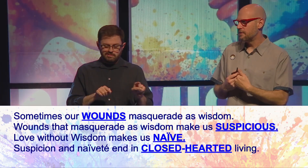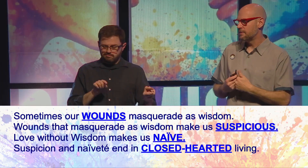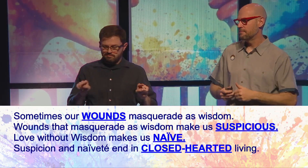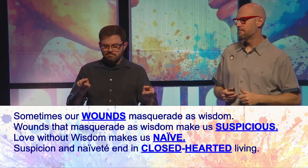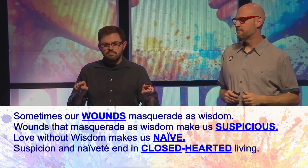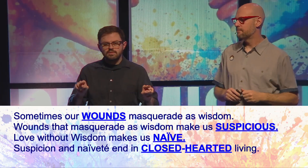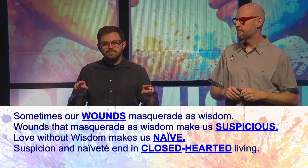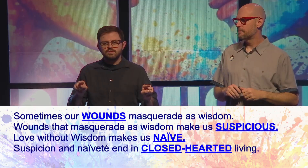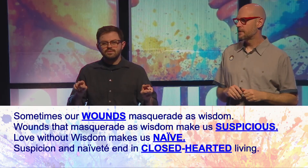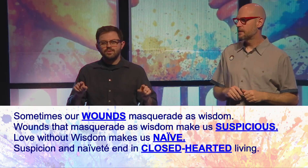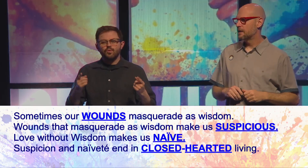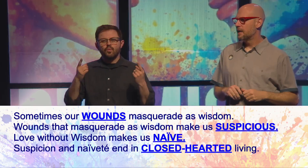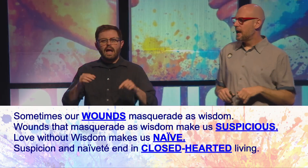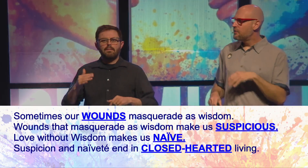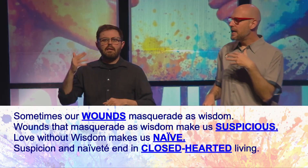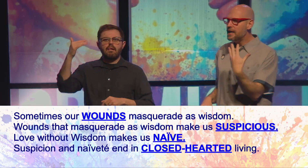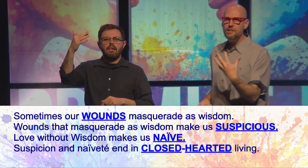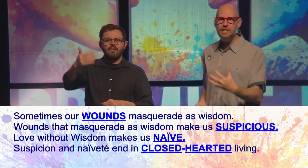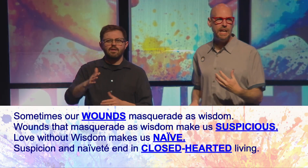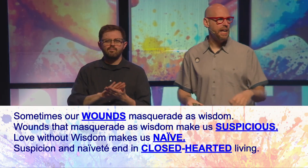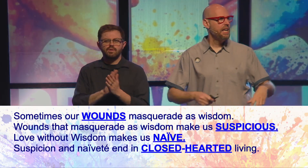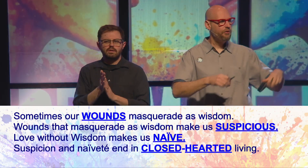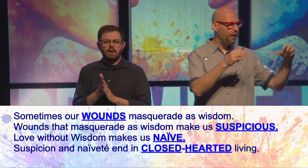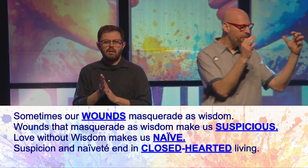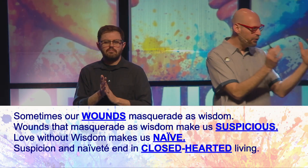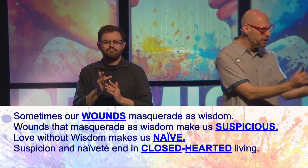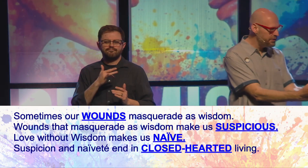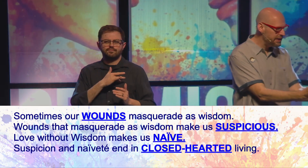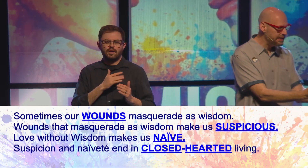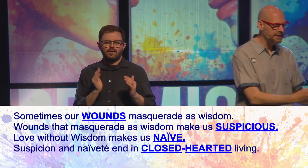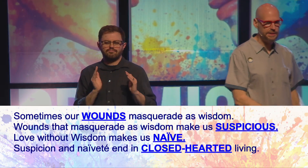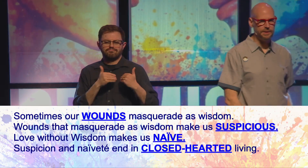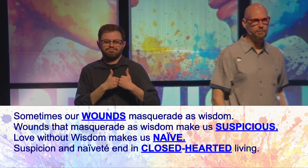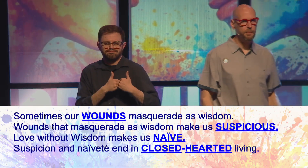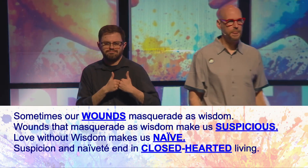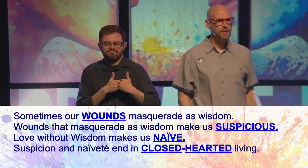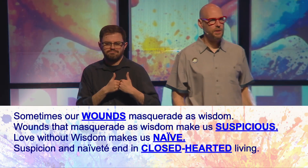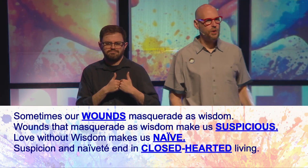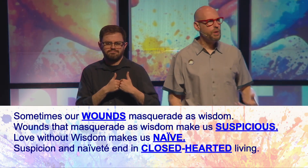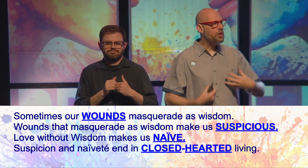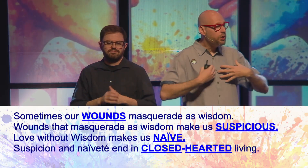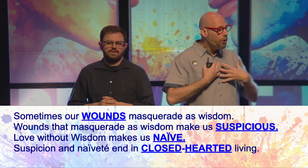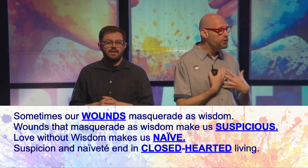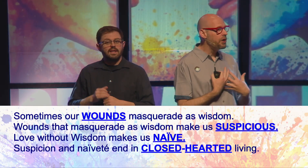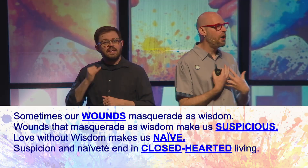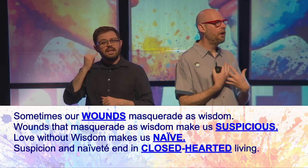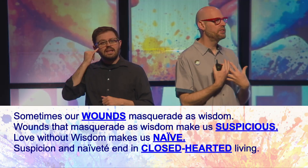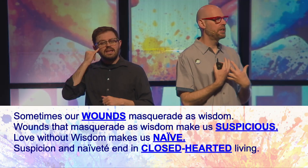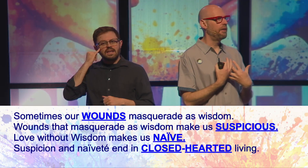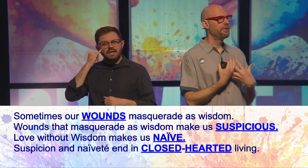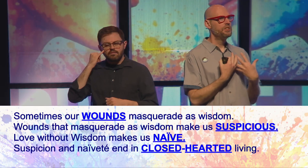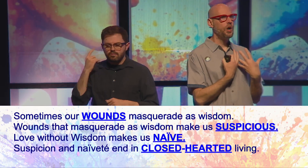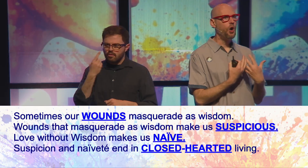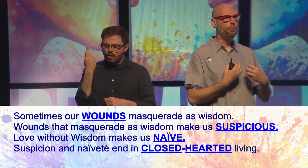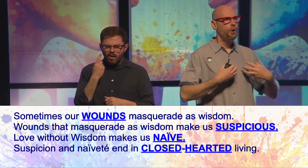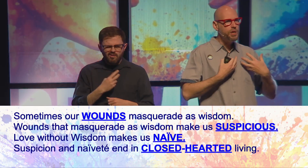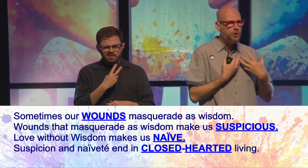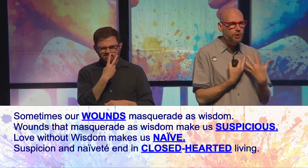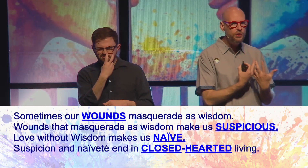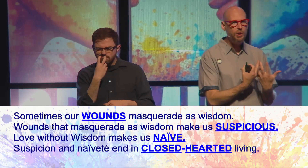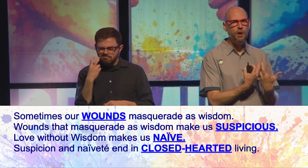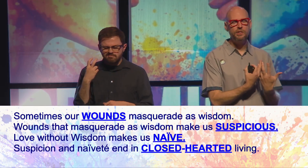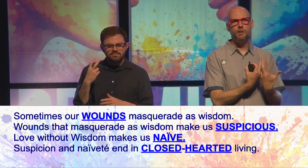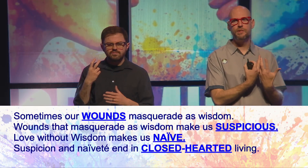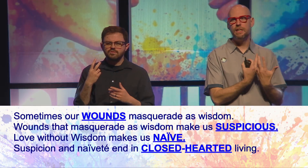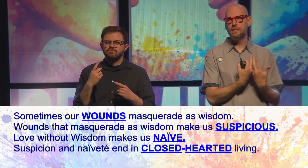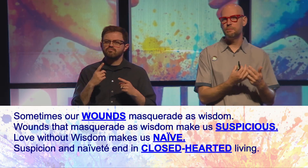closed-hearted living. At the end of the day, if we are full of cynicism, we close our hearts off to hope. We